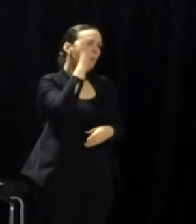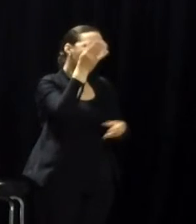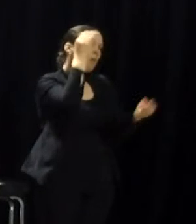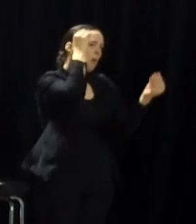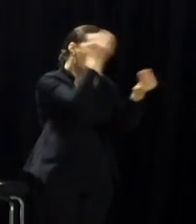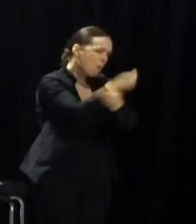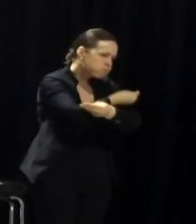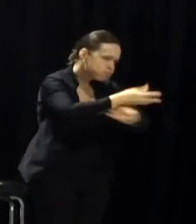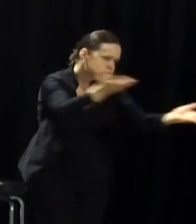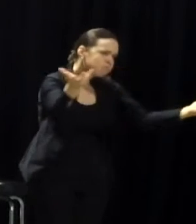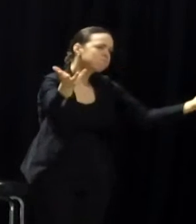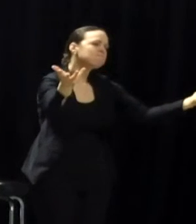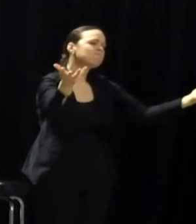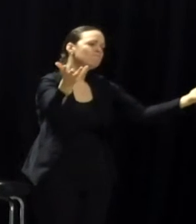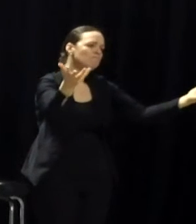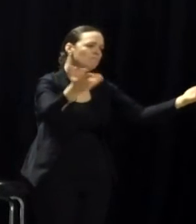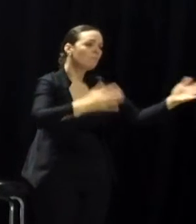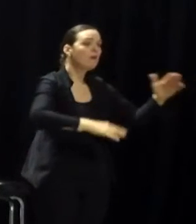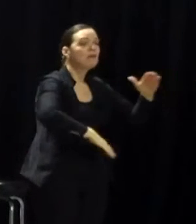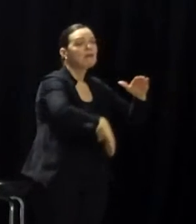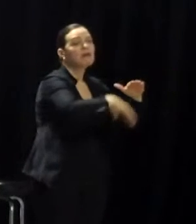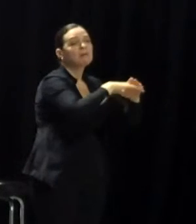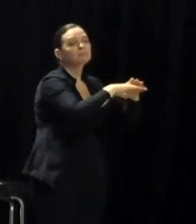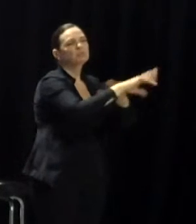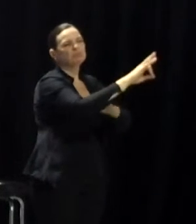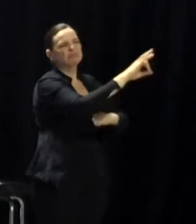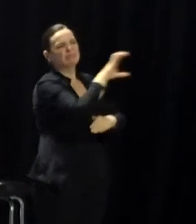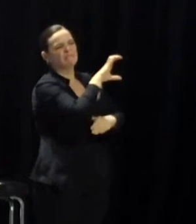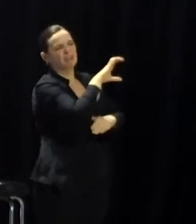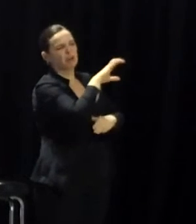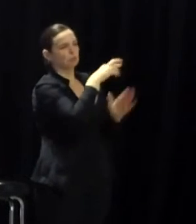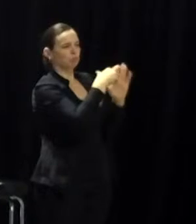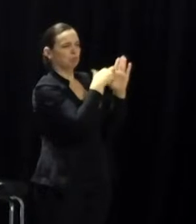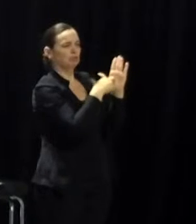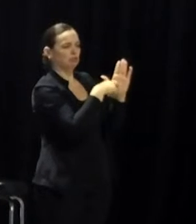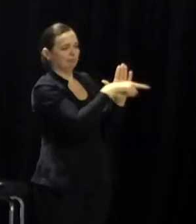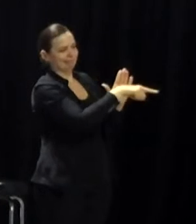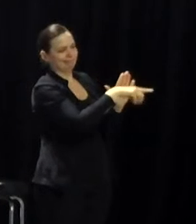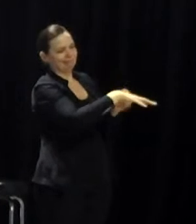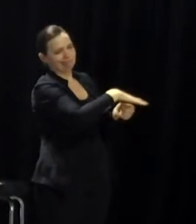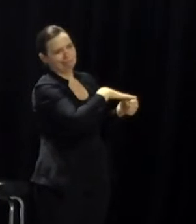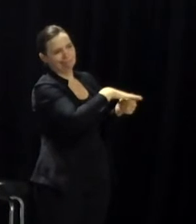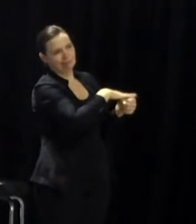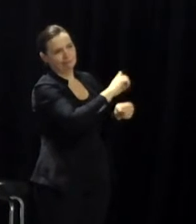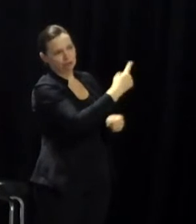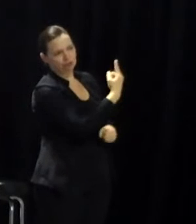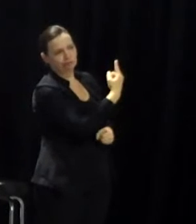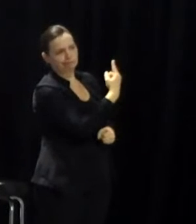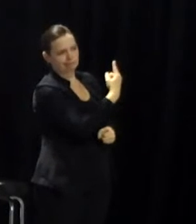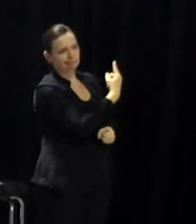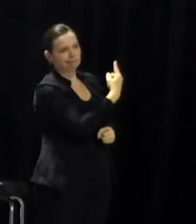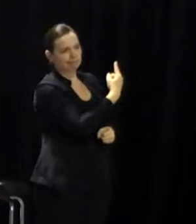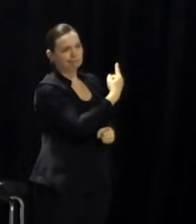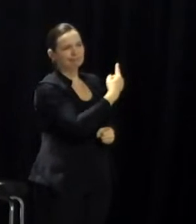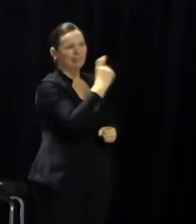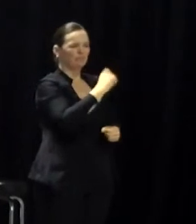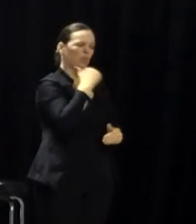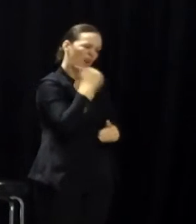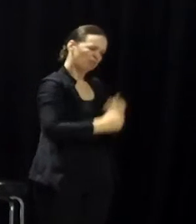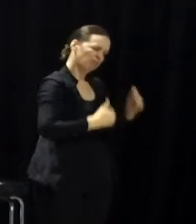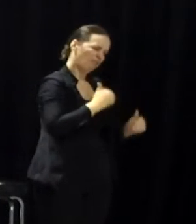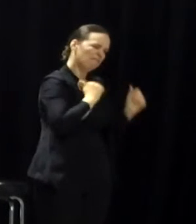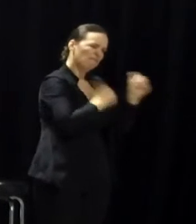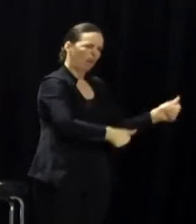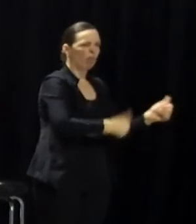and we don't have any vaccine. So that's how the process is going to play out. Last week with the redirect,